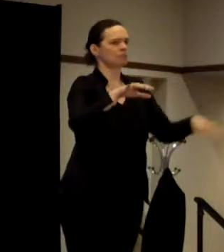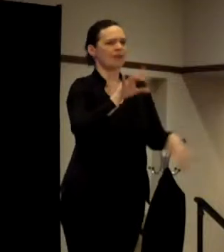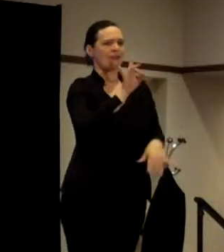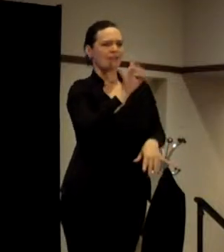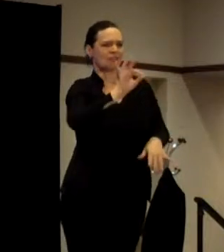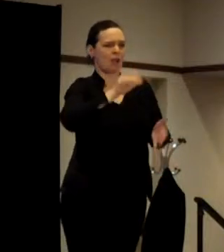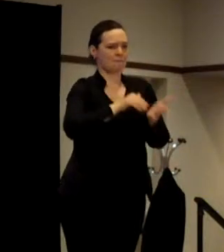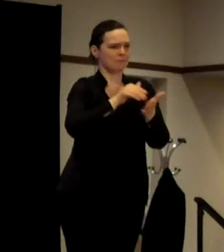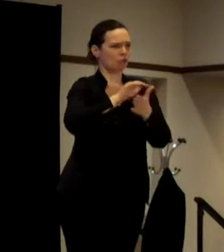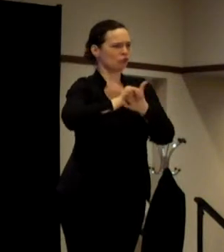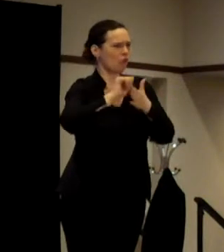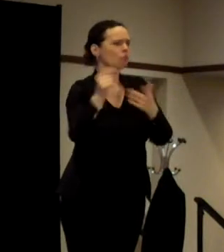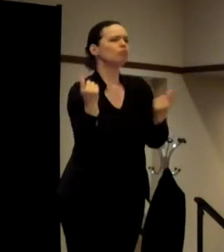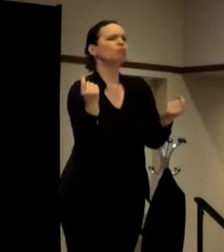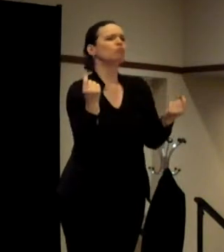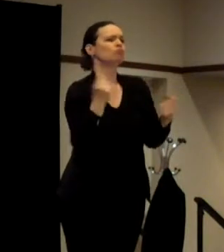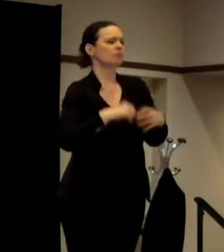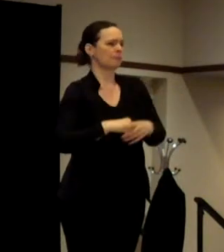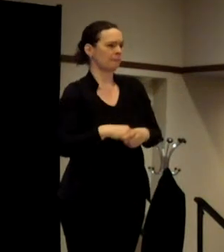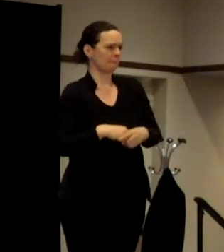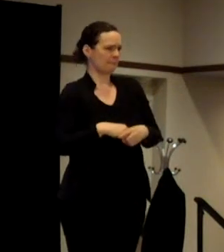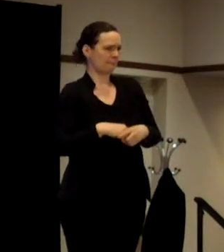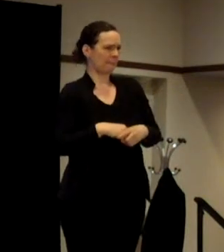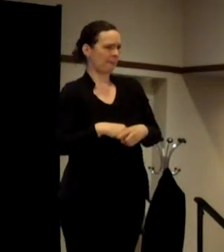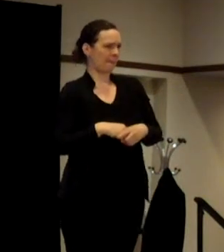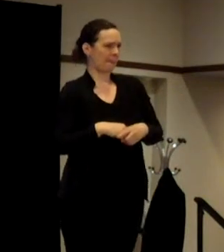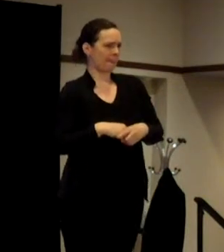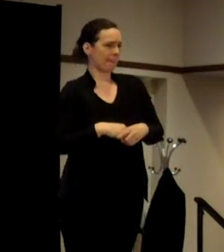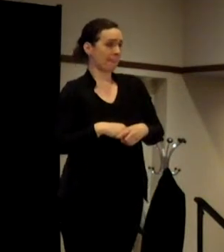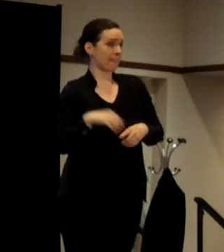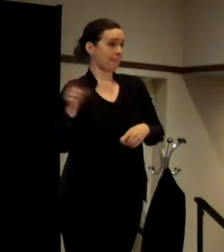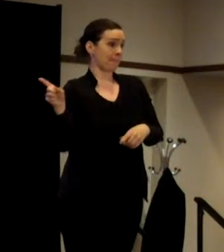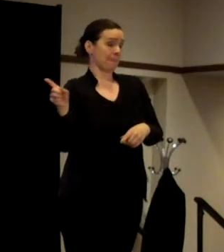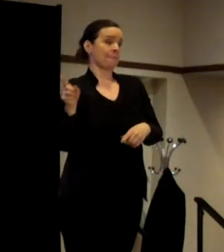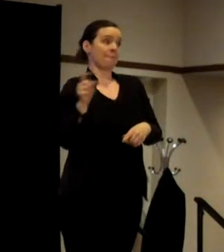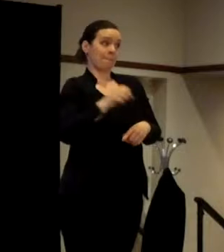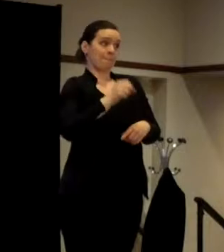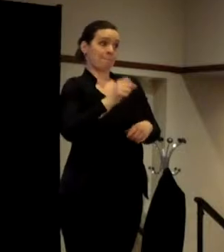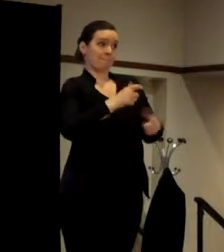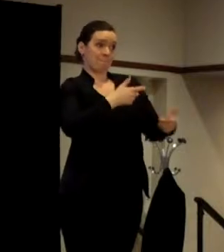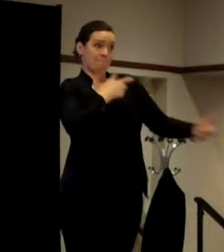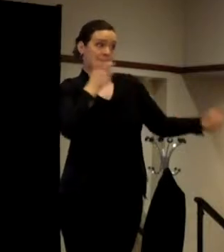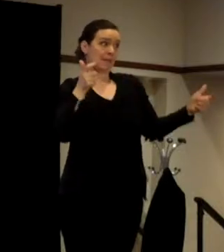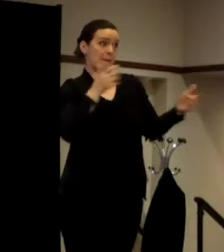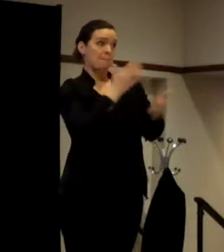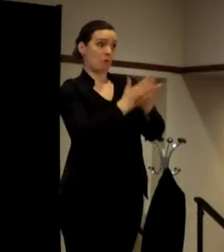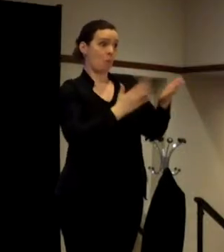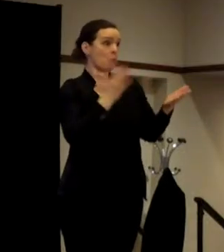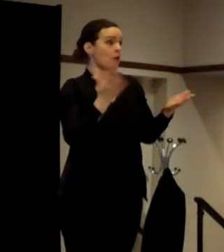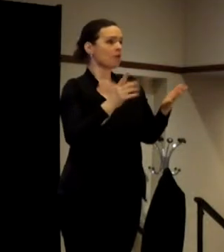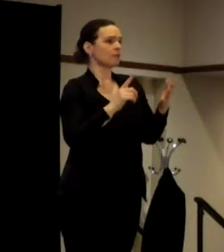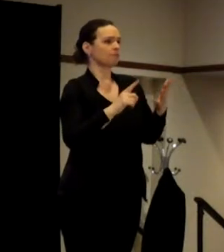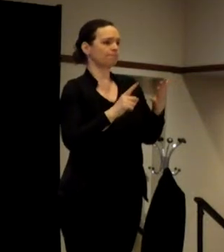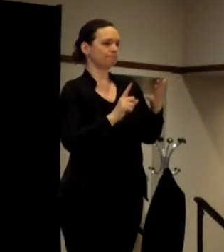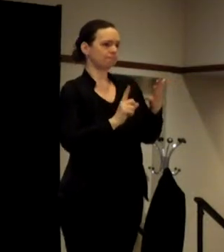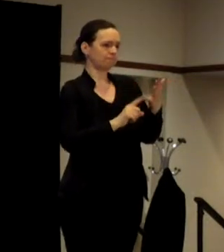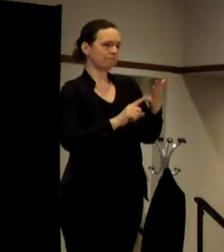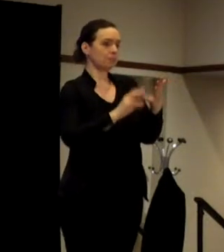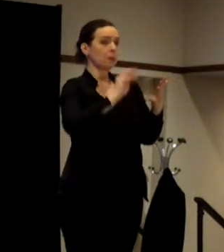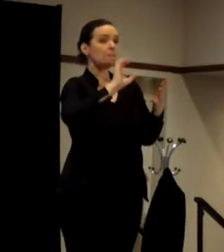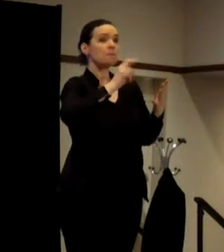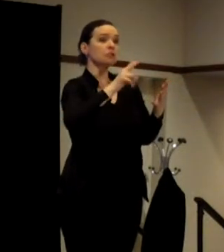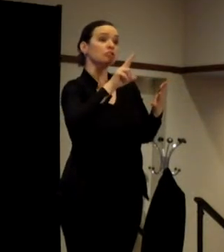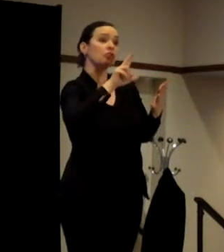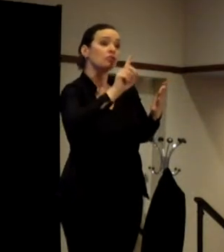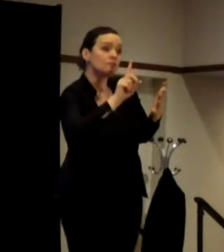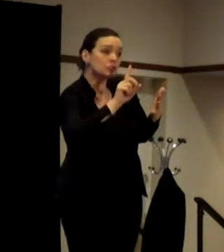County address on March 31st, is this will allow us to reactivate.